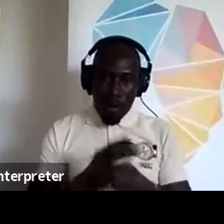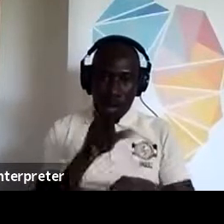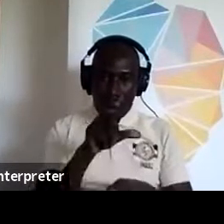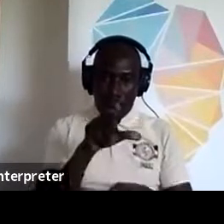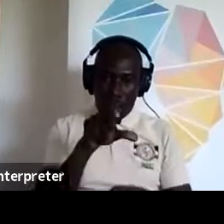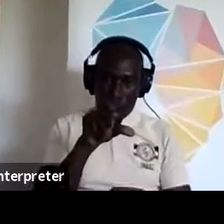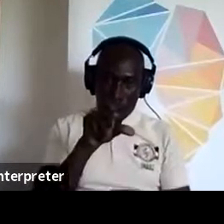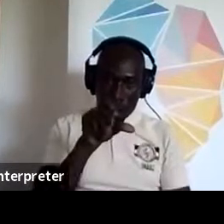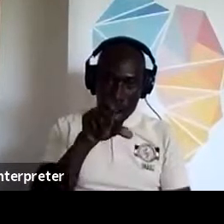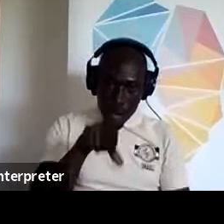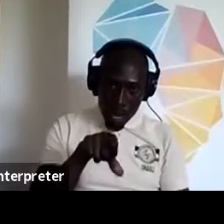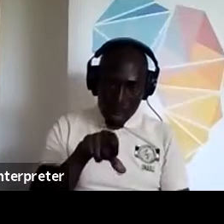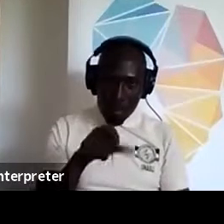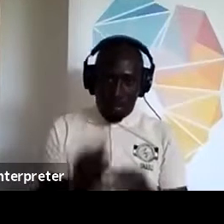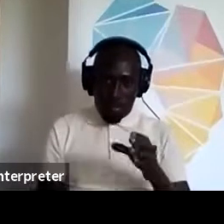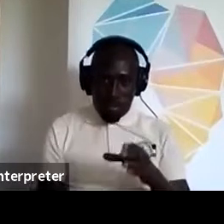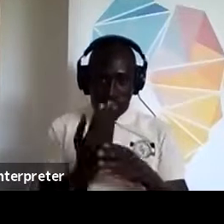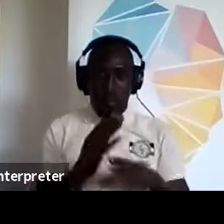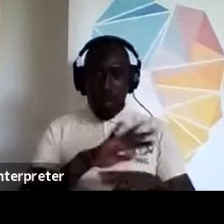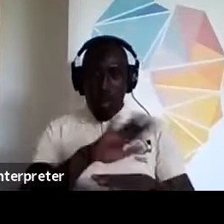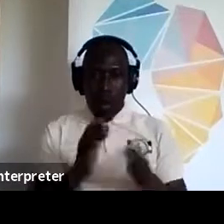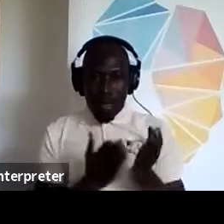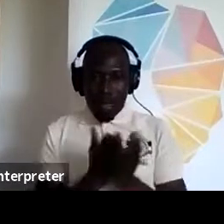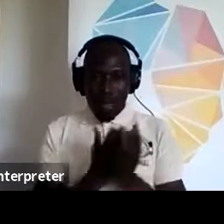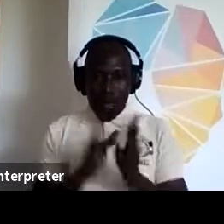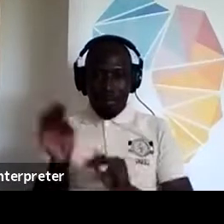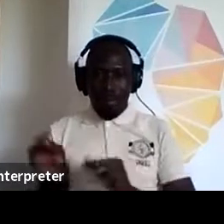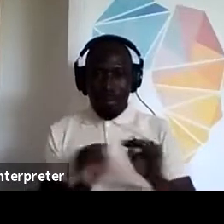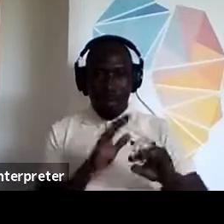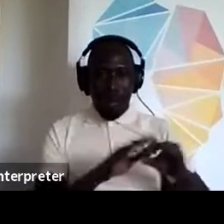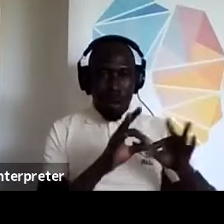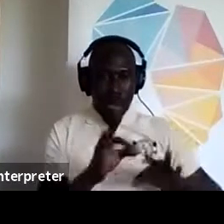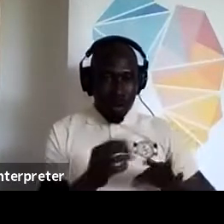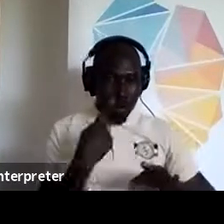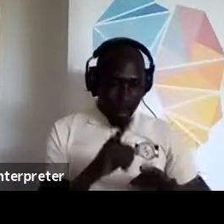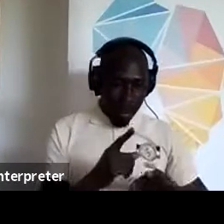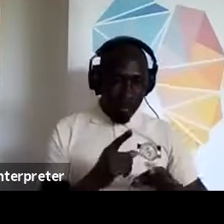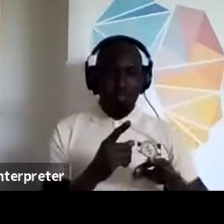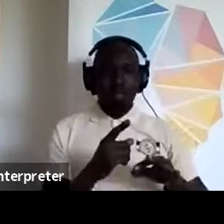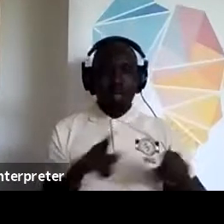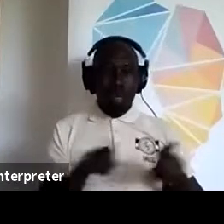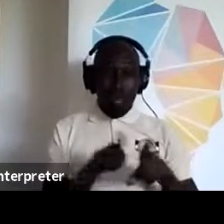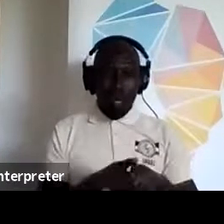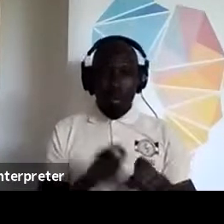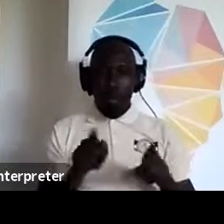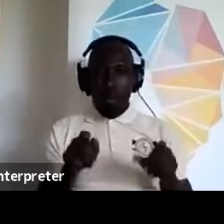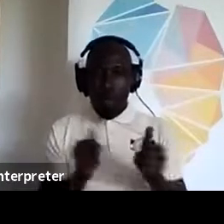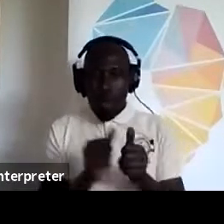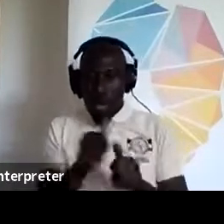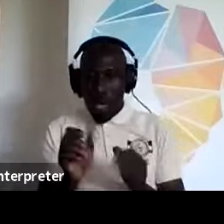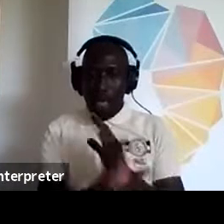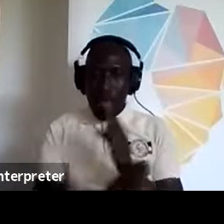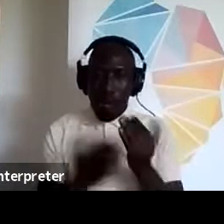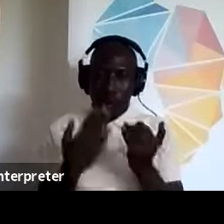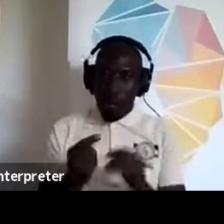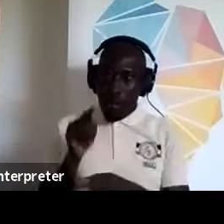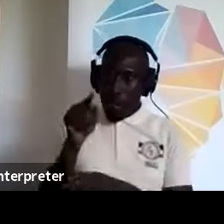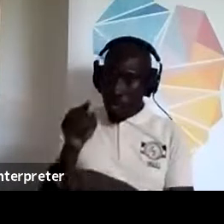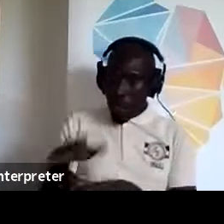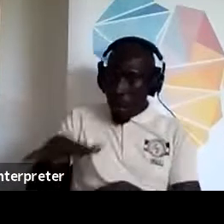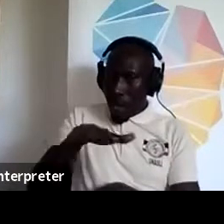services moved online, we realized that we are not any different from many other countries. As in your docket as a political